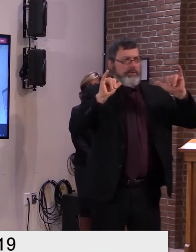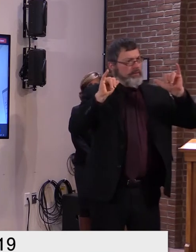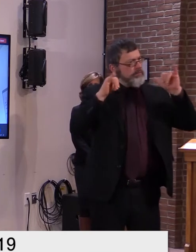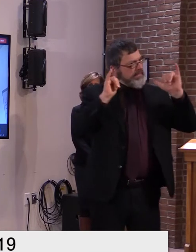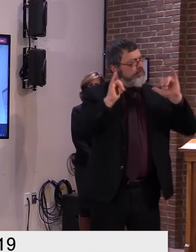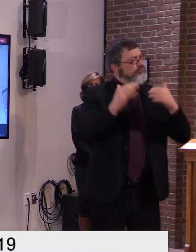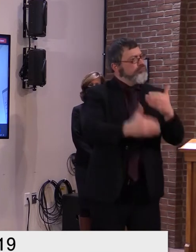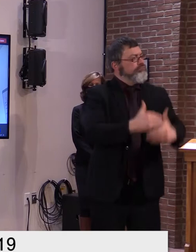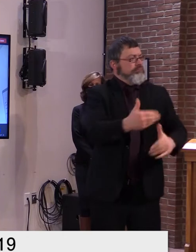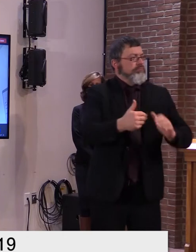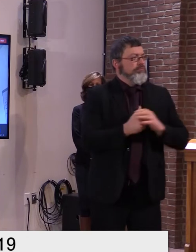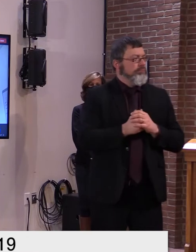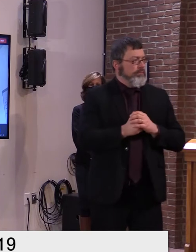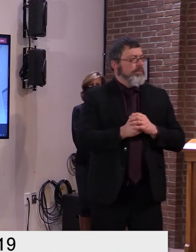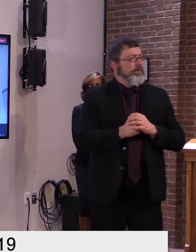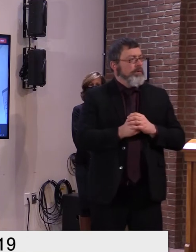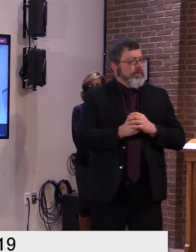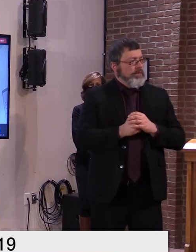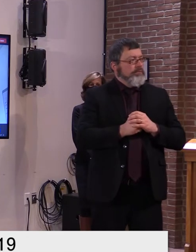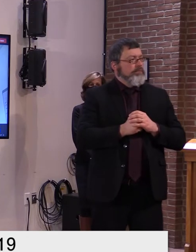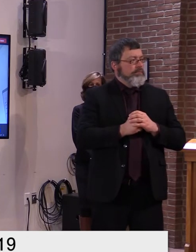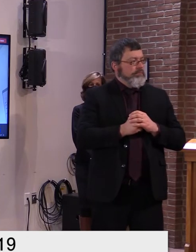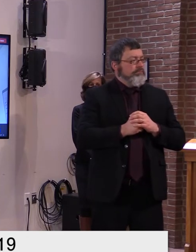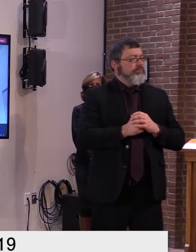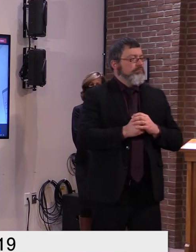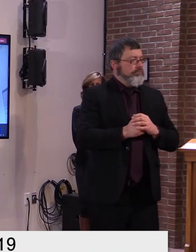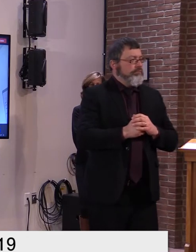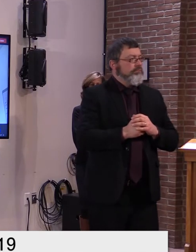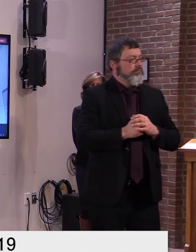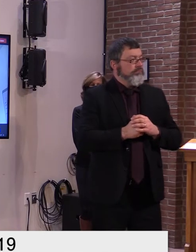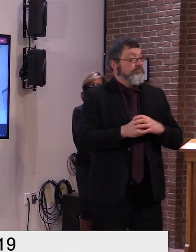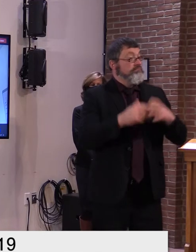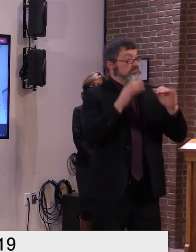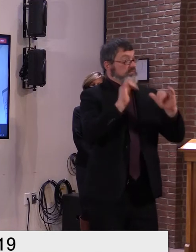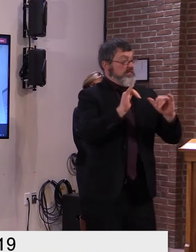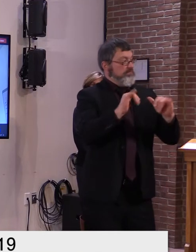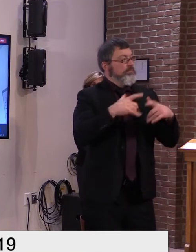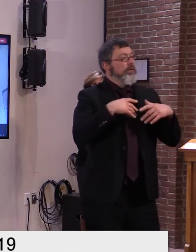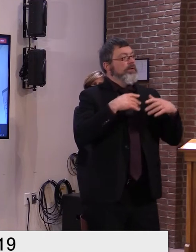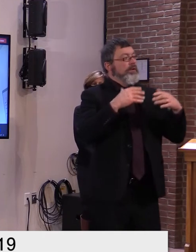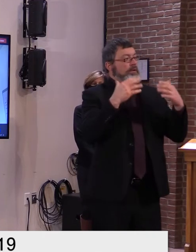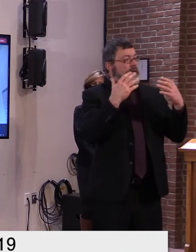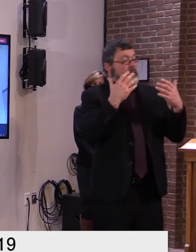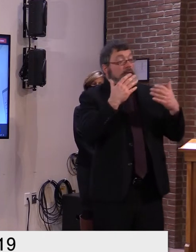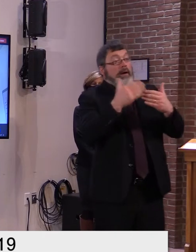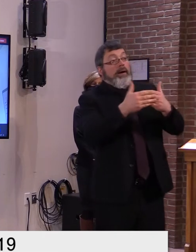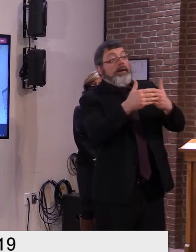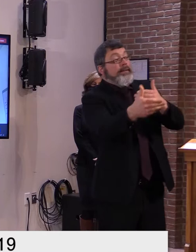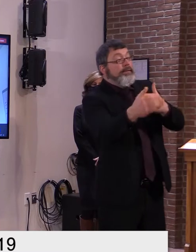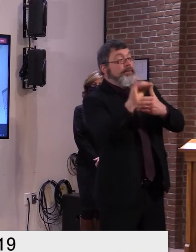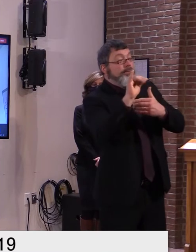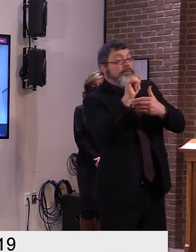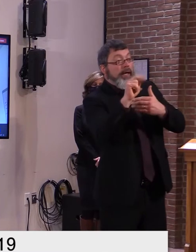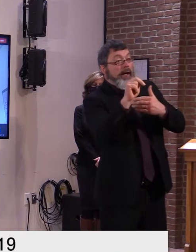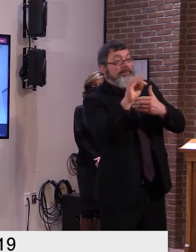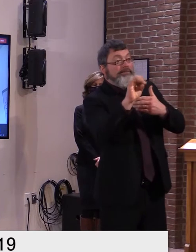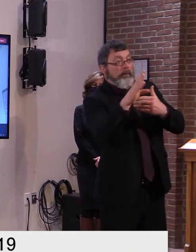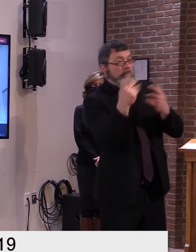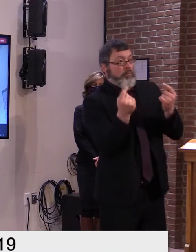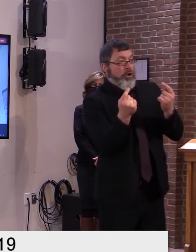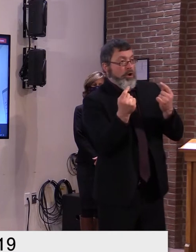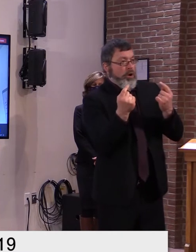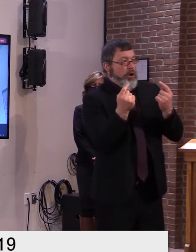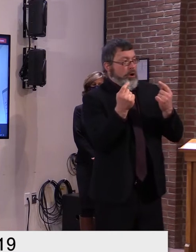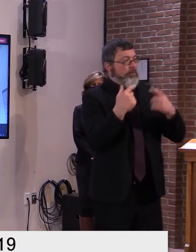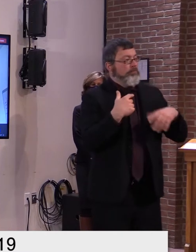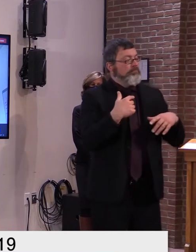K-12 education, which we are calling the recovery phase. During the month of January, we'll be working to outline a process